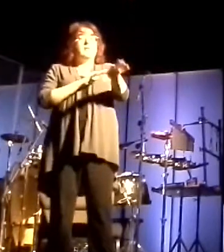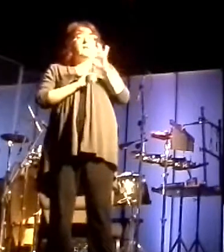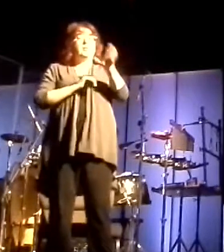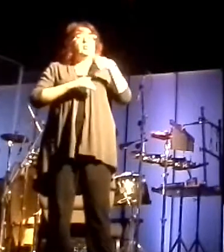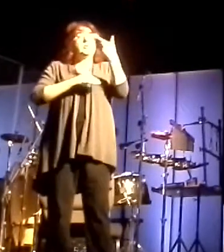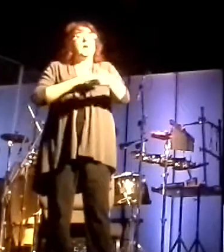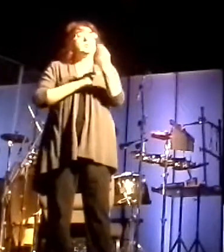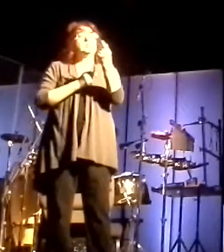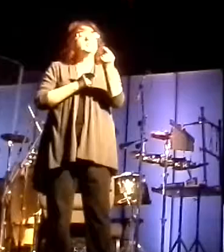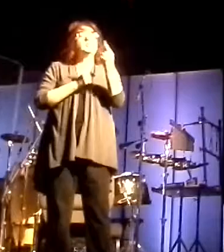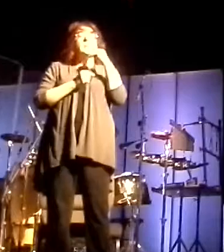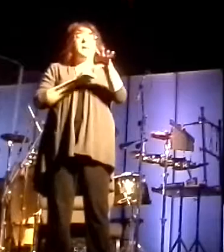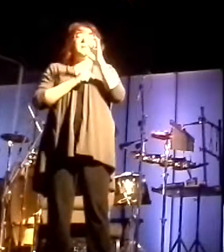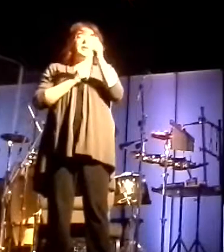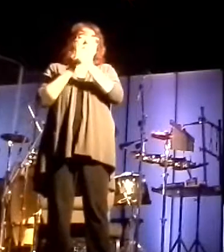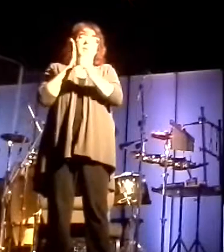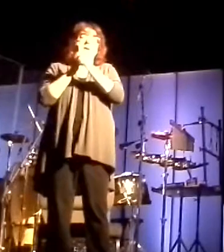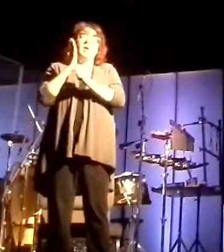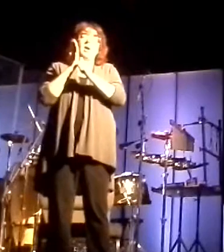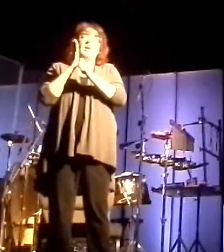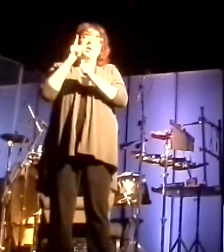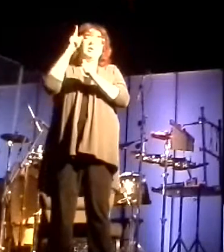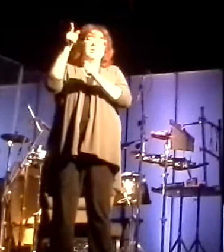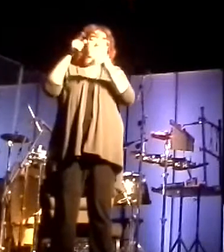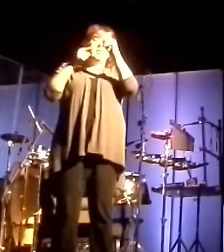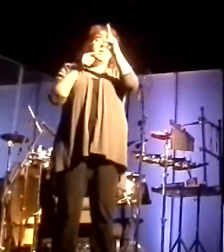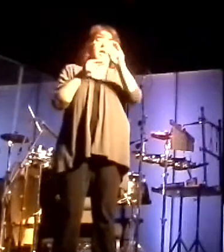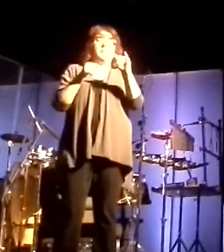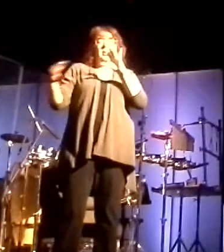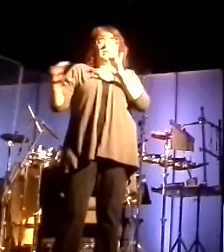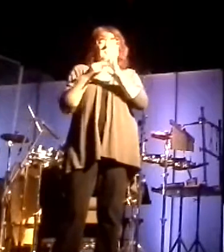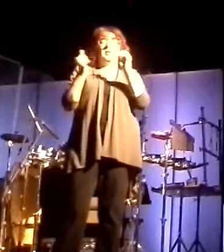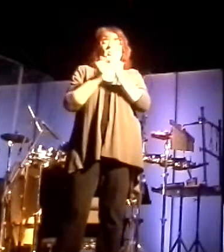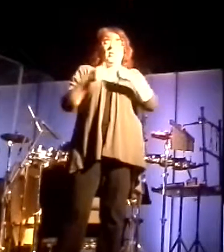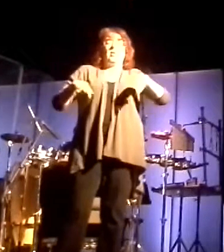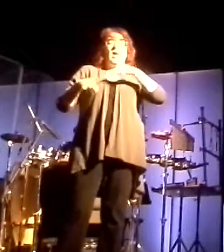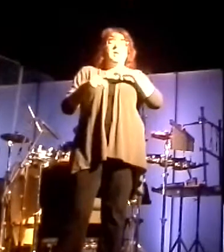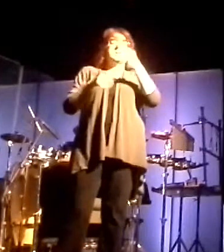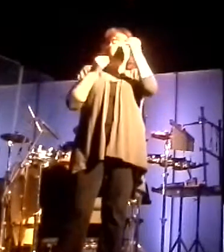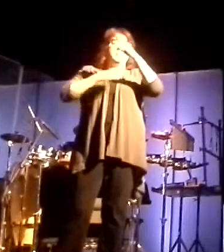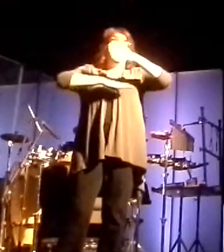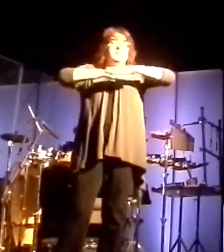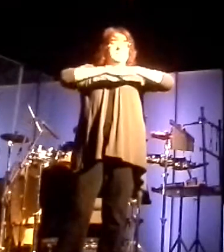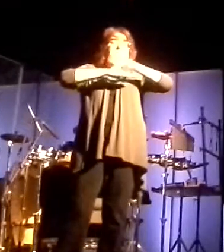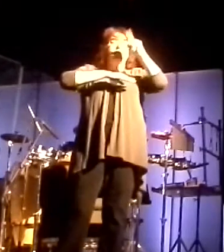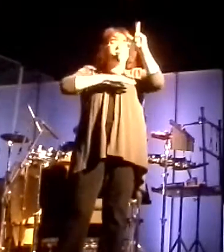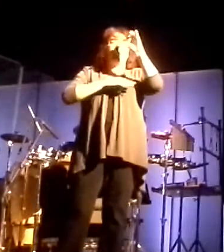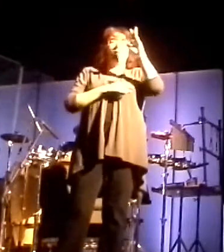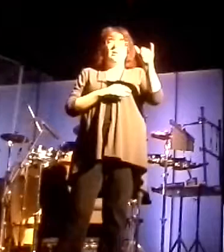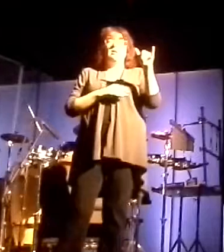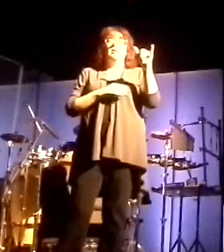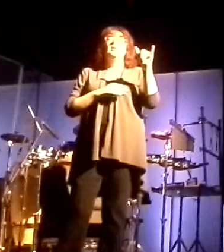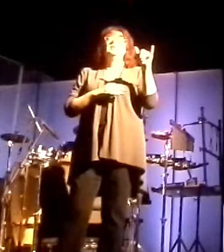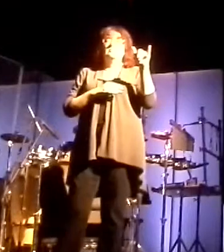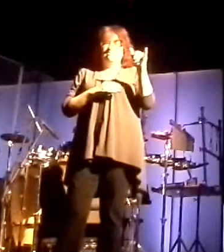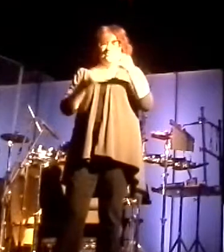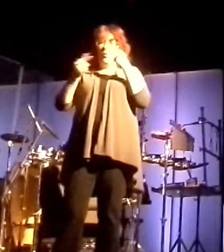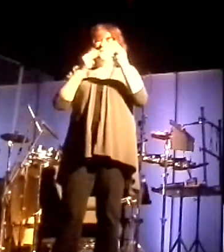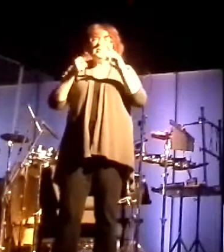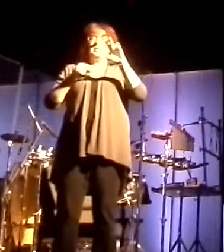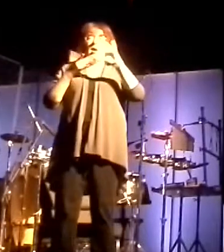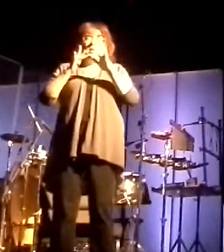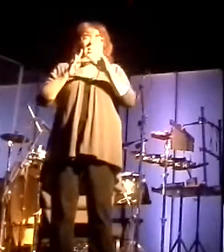your next step by picking up a copy of the catalog and connecting with us at the information center in the lobby or visit